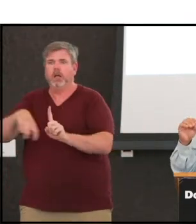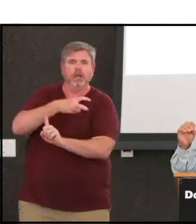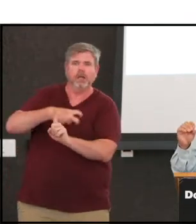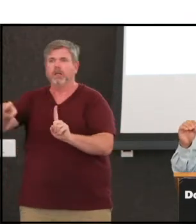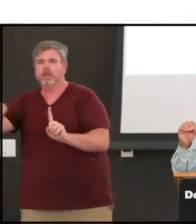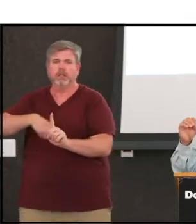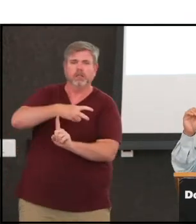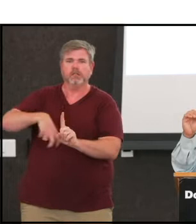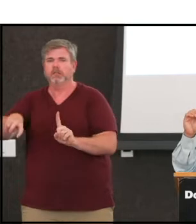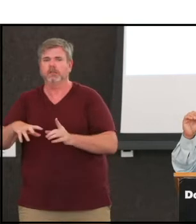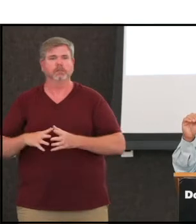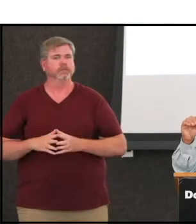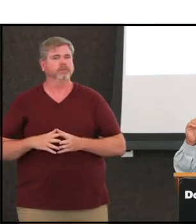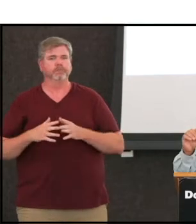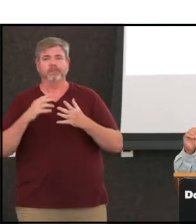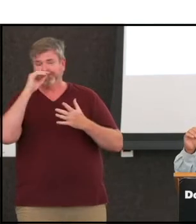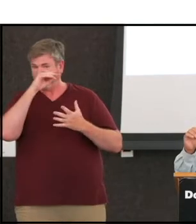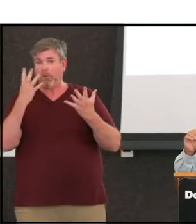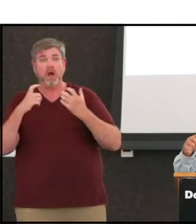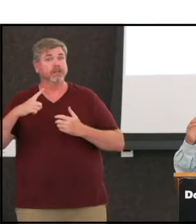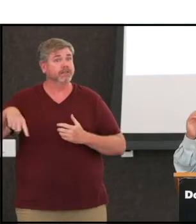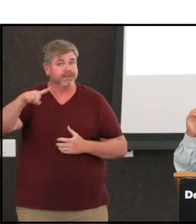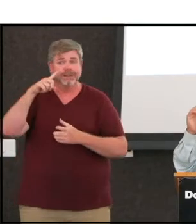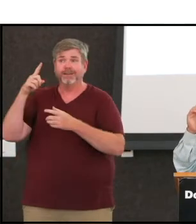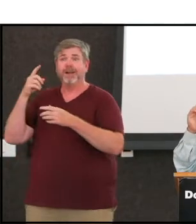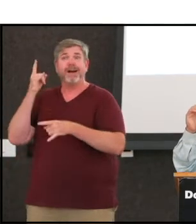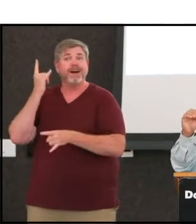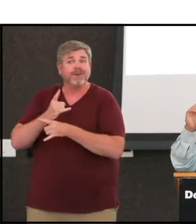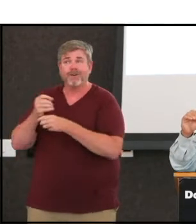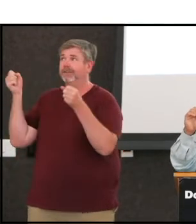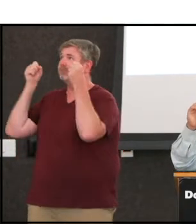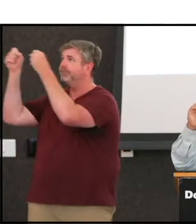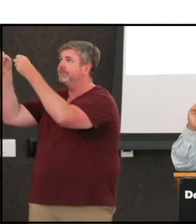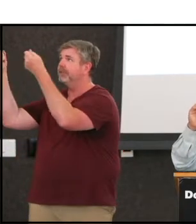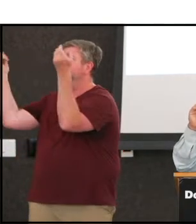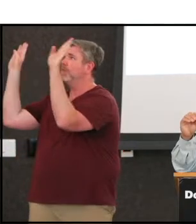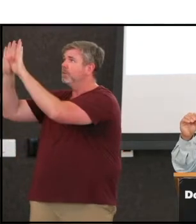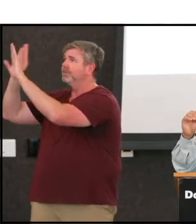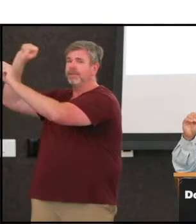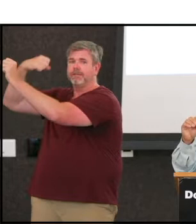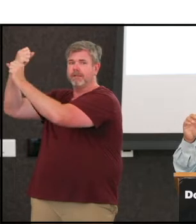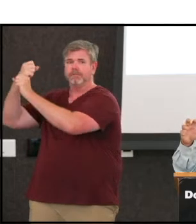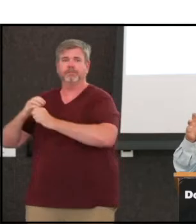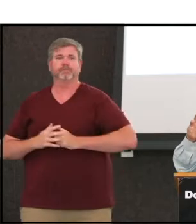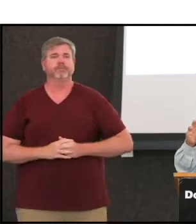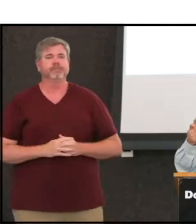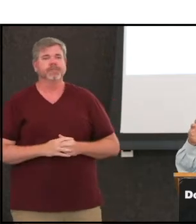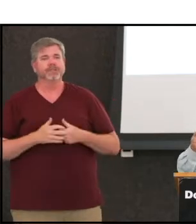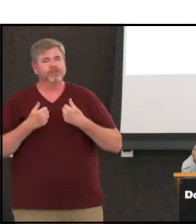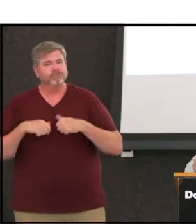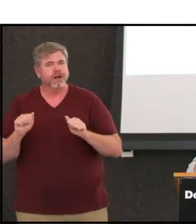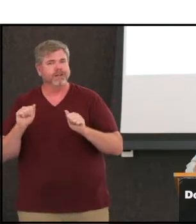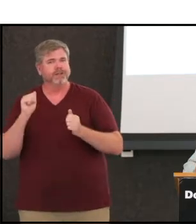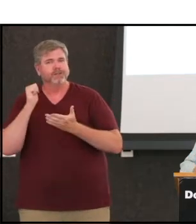them up, because that's one thing you can do, that you are trying to help your kids so that they don't have